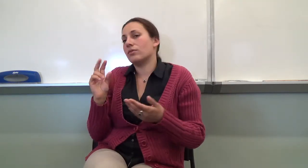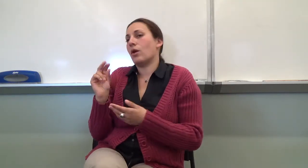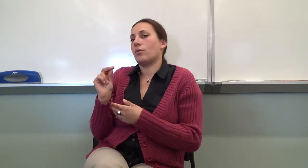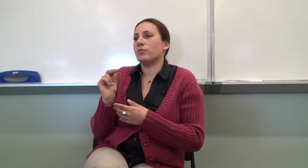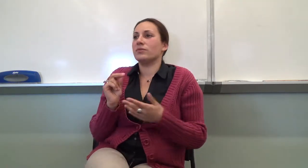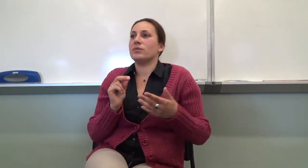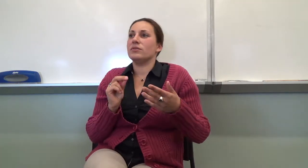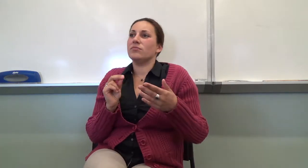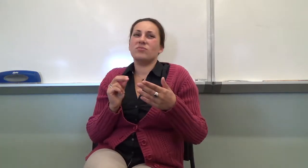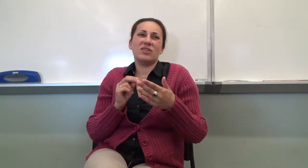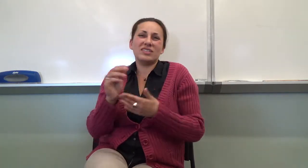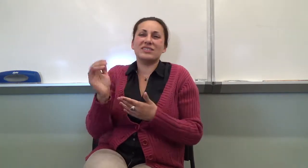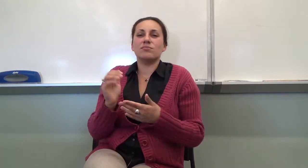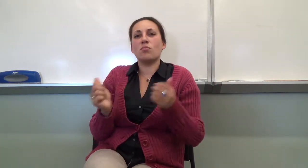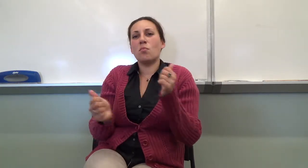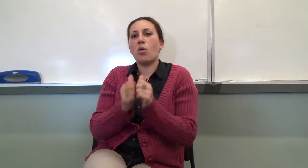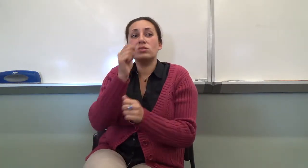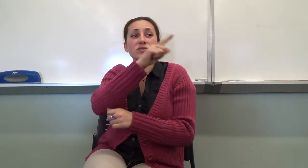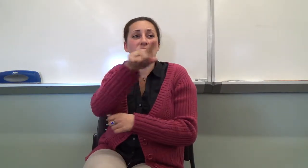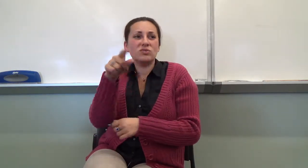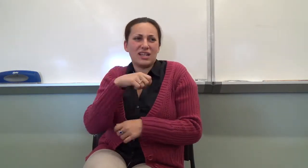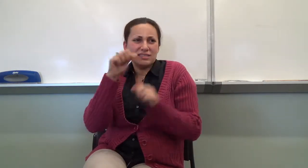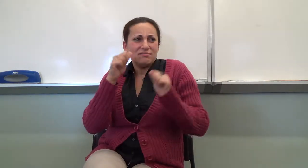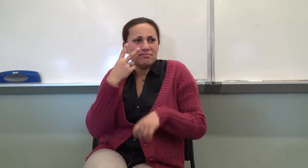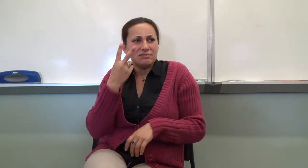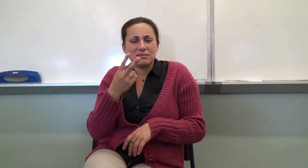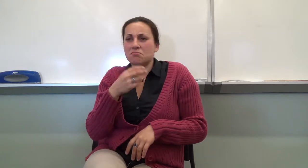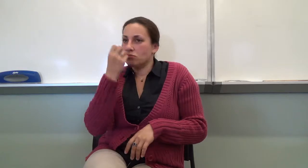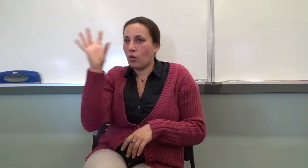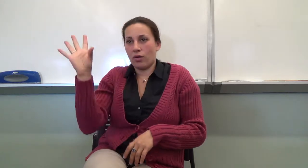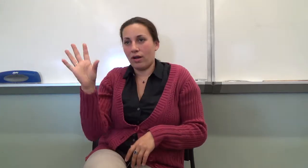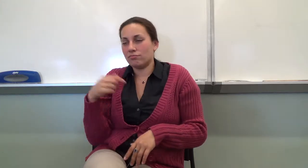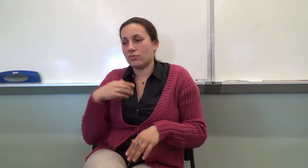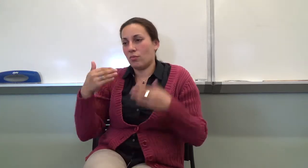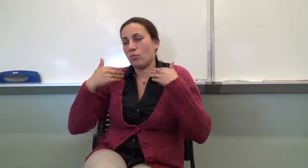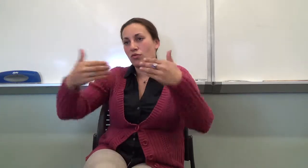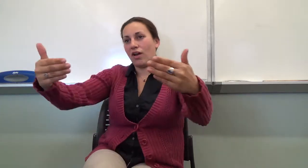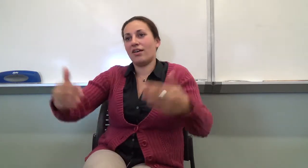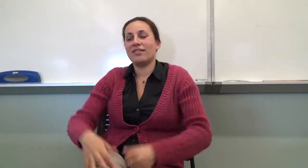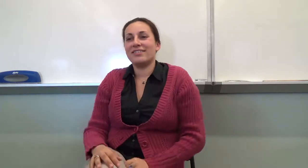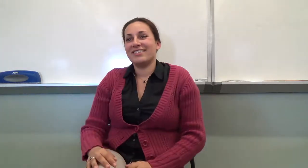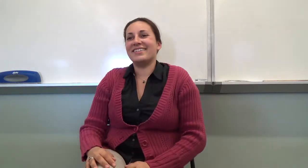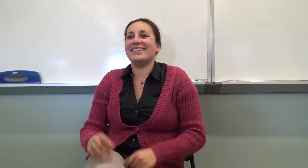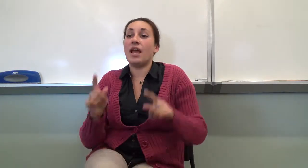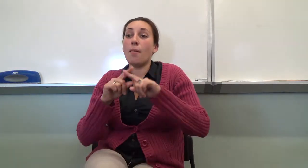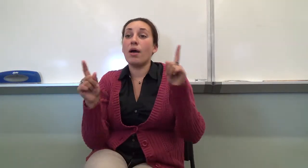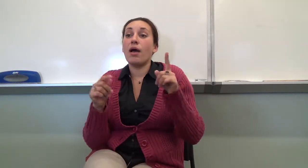Okay, that doesn't bother most of you, I can tell. Boring you, so I'll go on with this. But it bothers mathematicians an awful